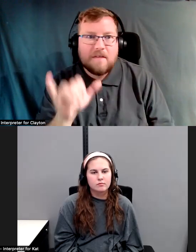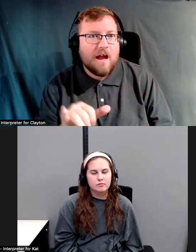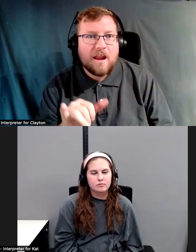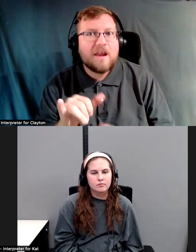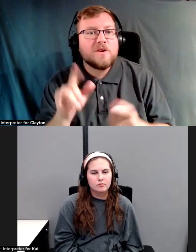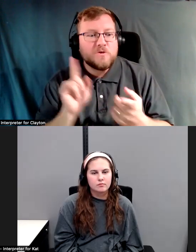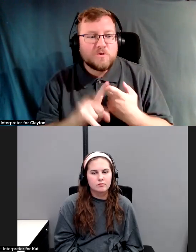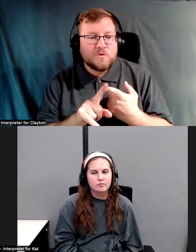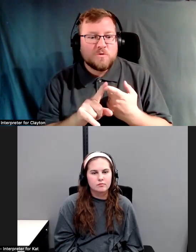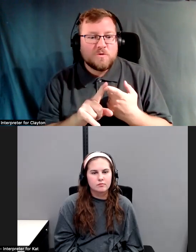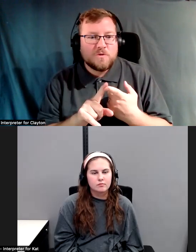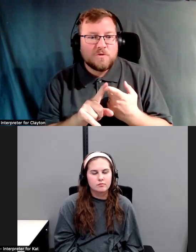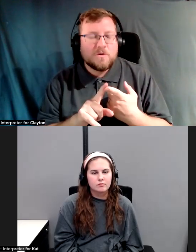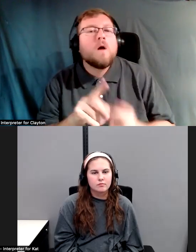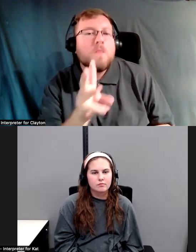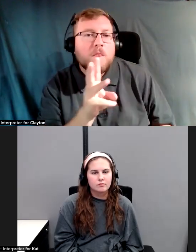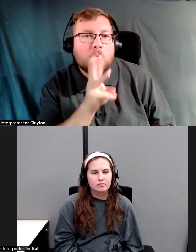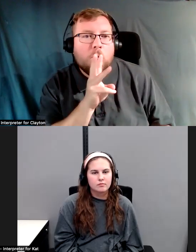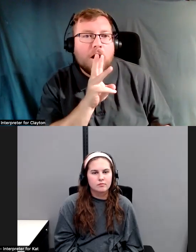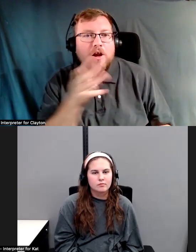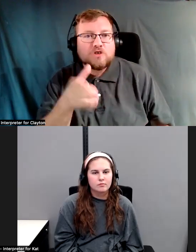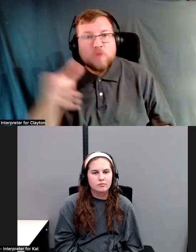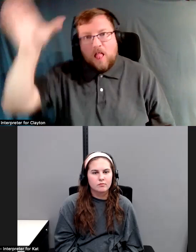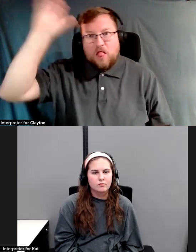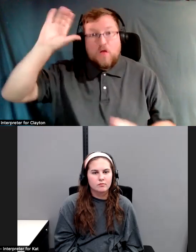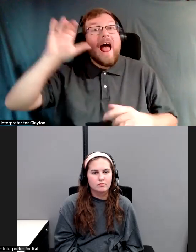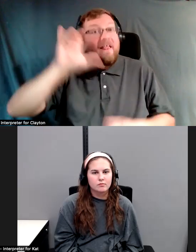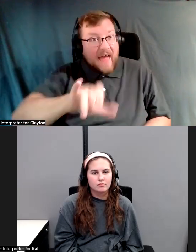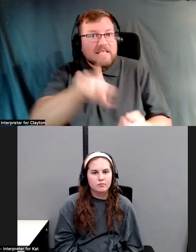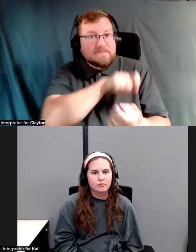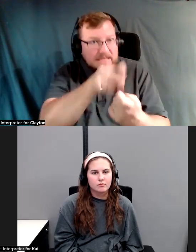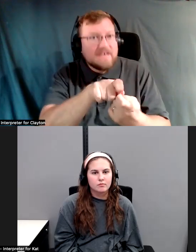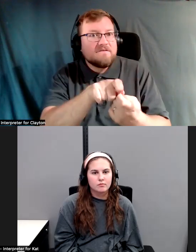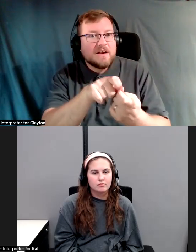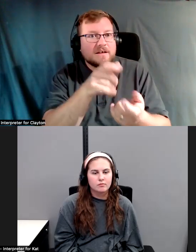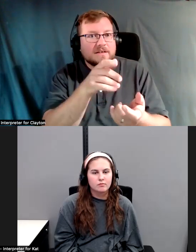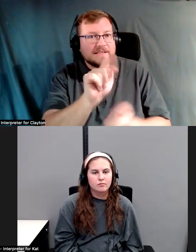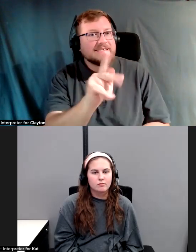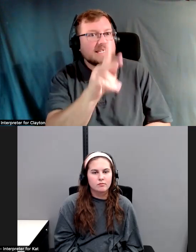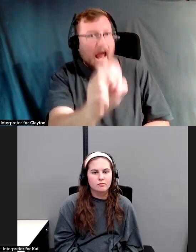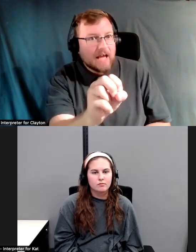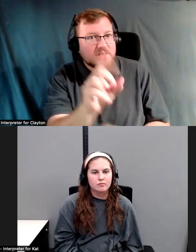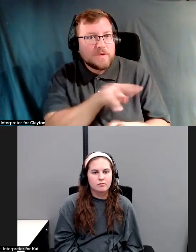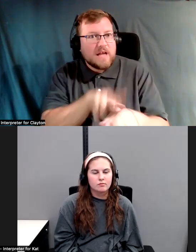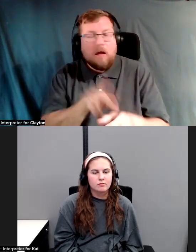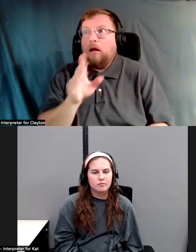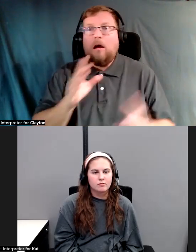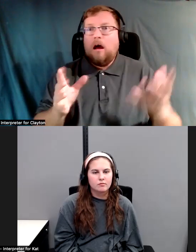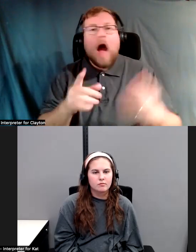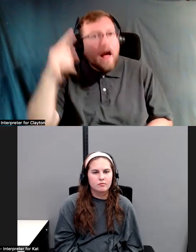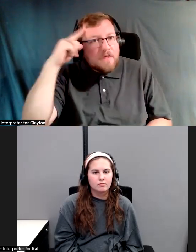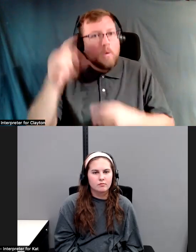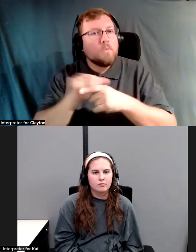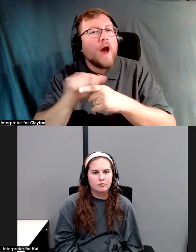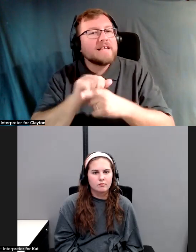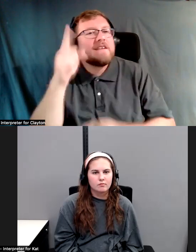get the drink dumped on me in that take. So like it was natural for me to react to that. I thought we were doing another